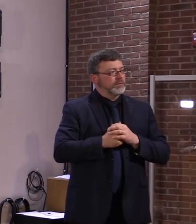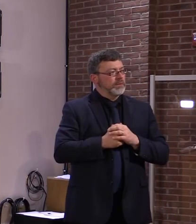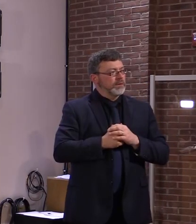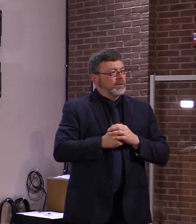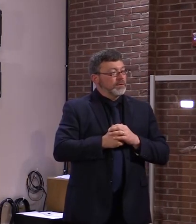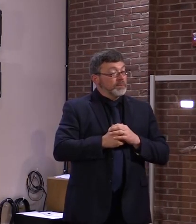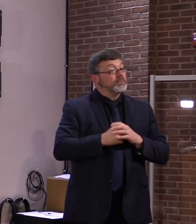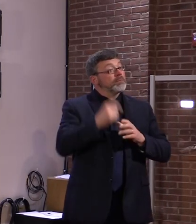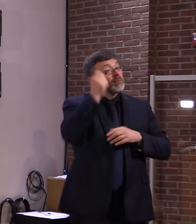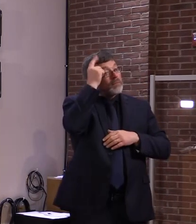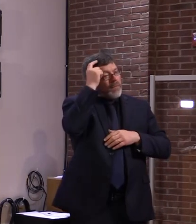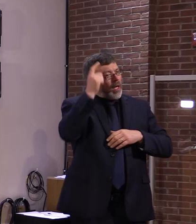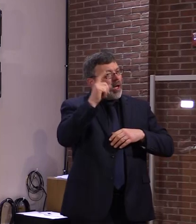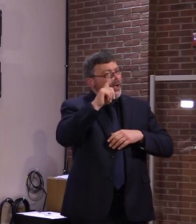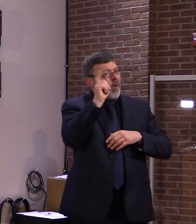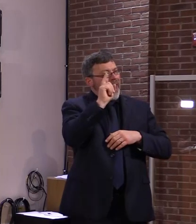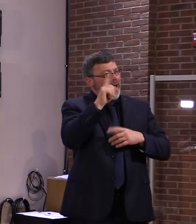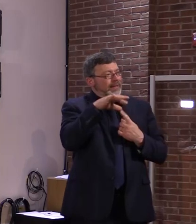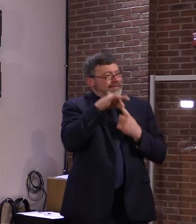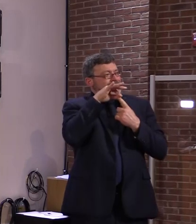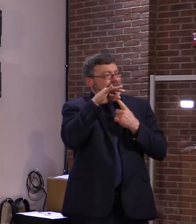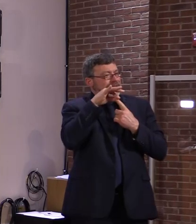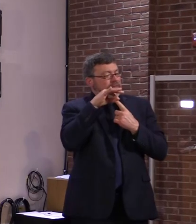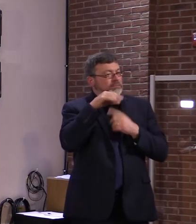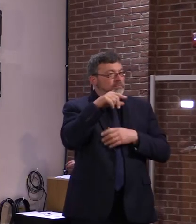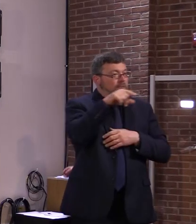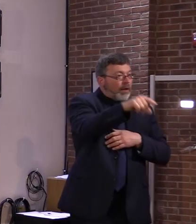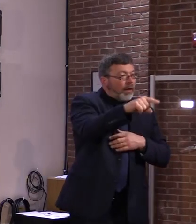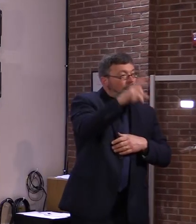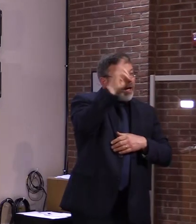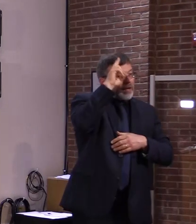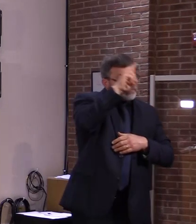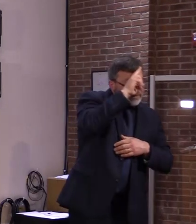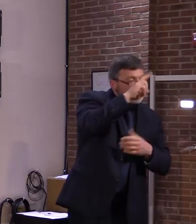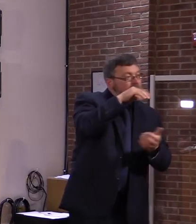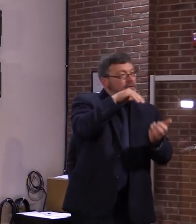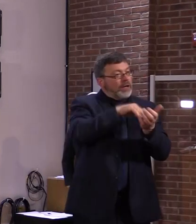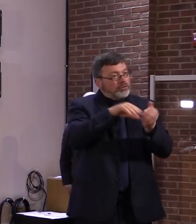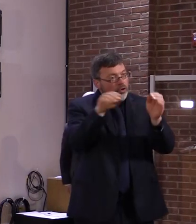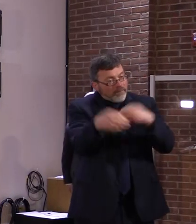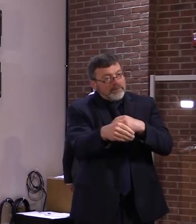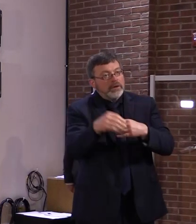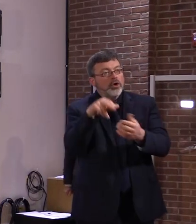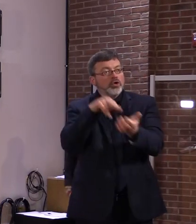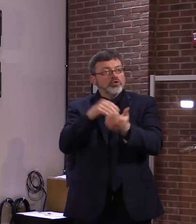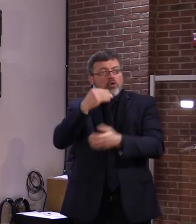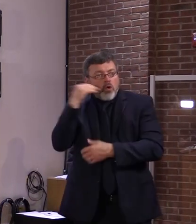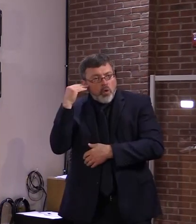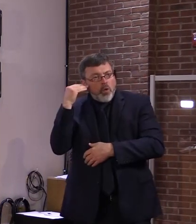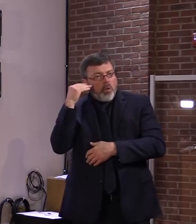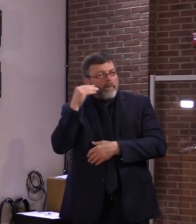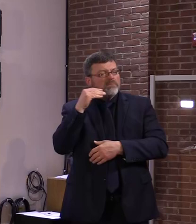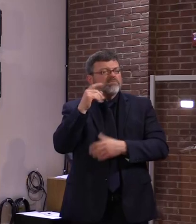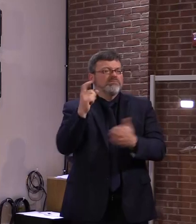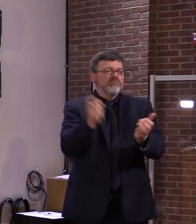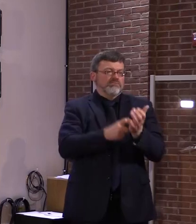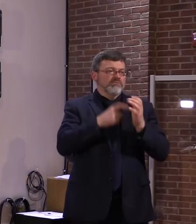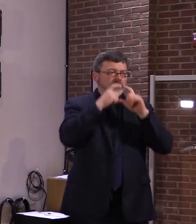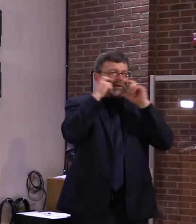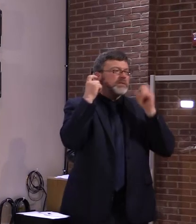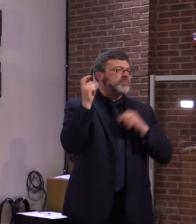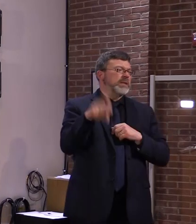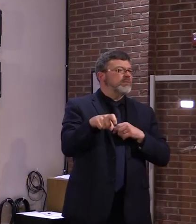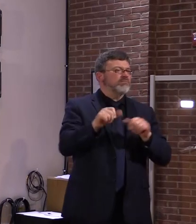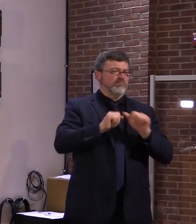hospitals and long-term care facilities. And if you have a condition or are taking medications that weaken your immune